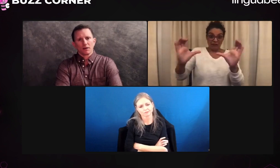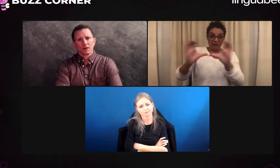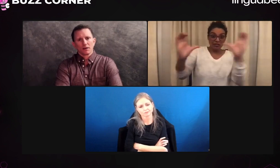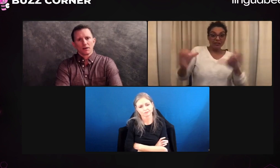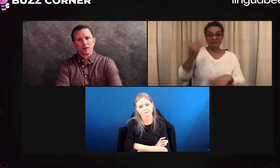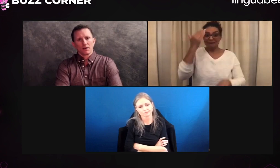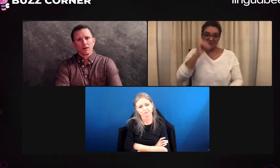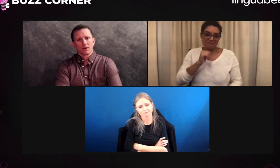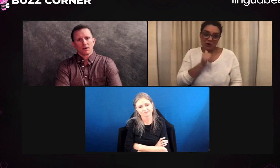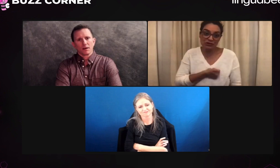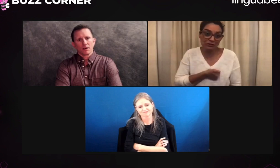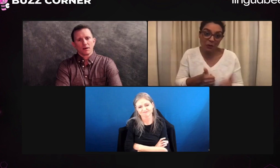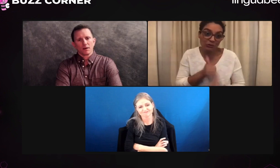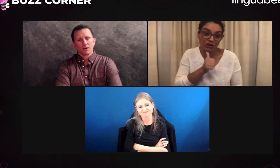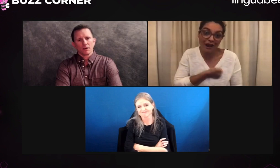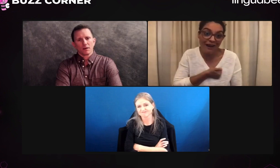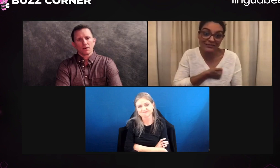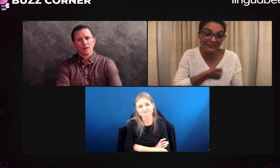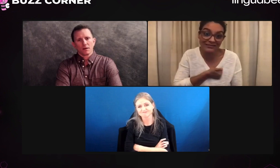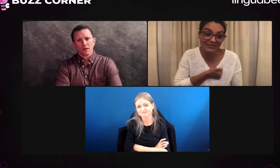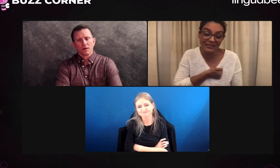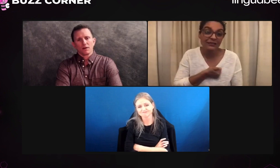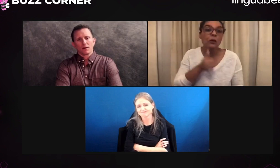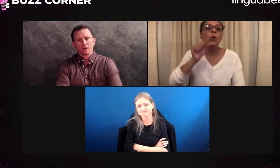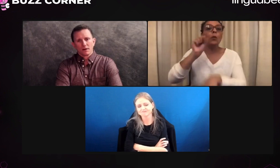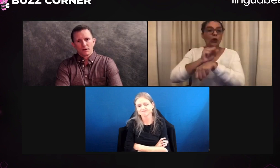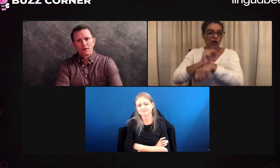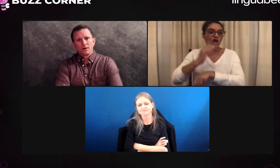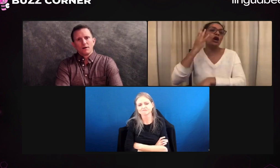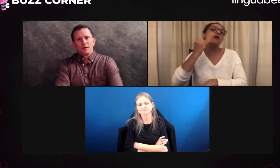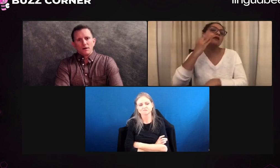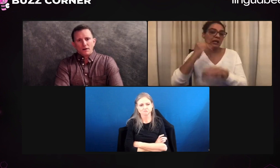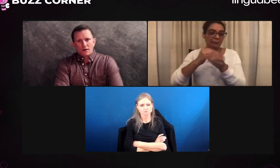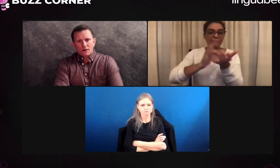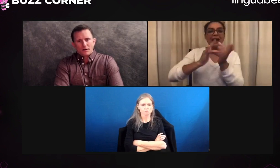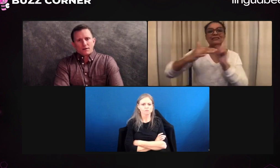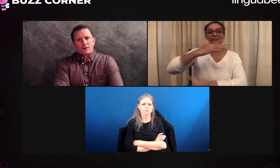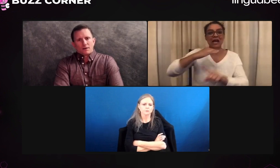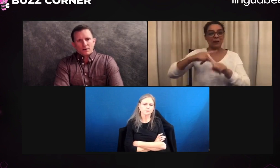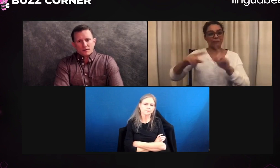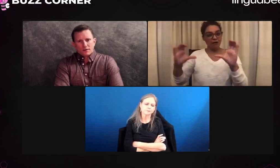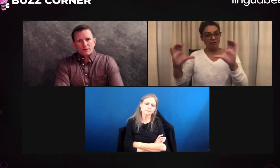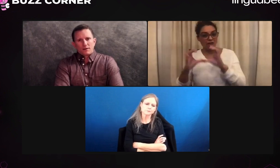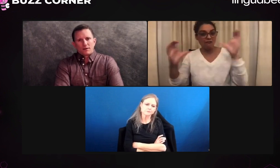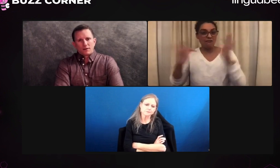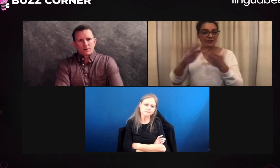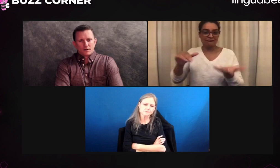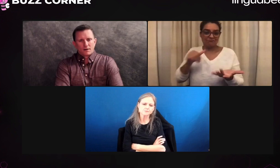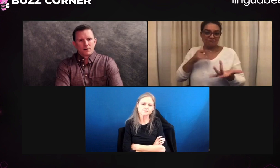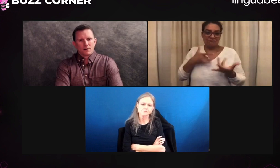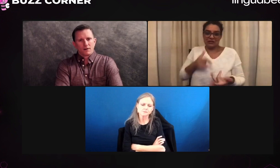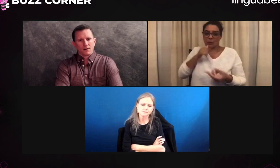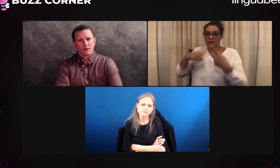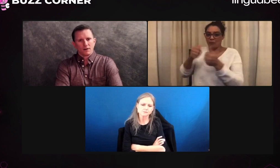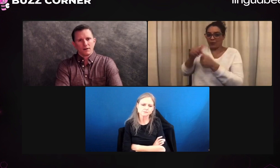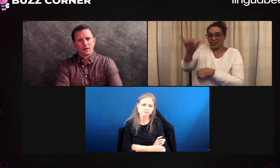most interpreters we're not sure if they even have the medical certificate or if they have